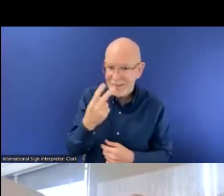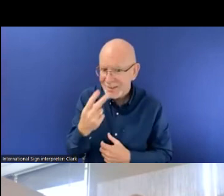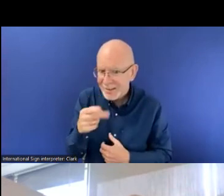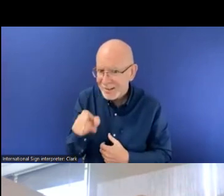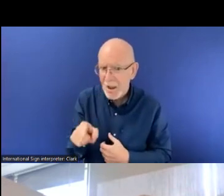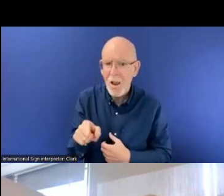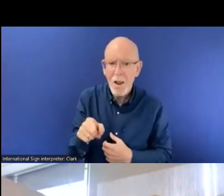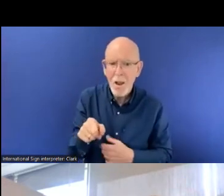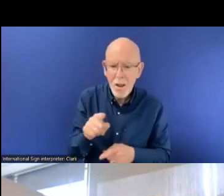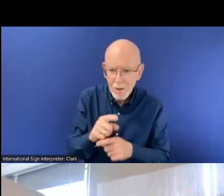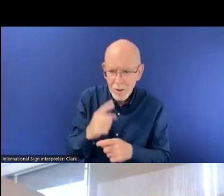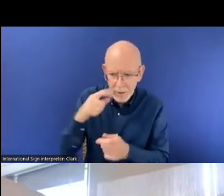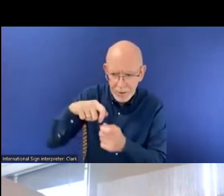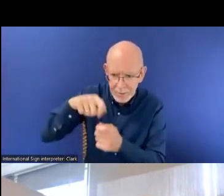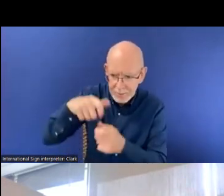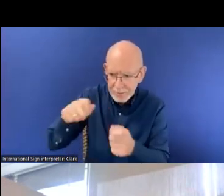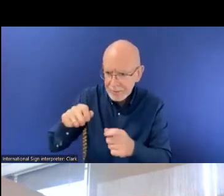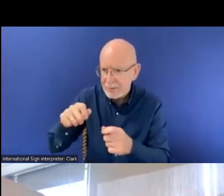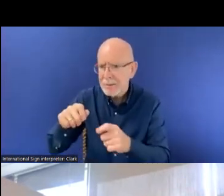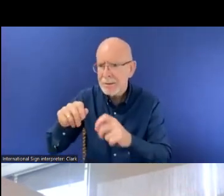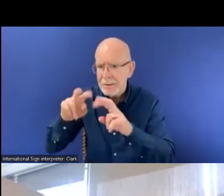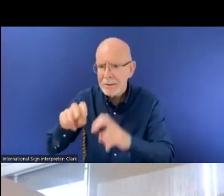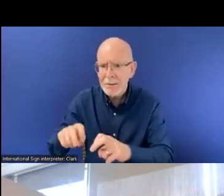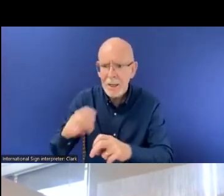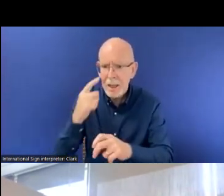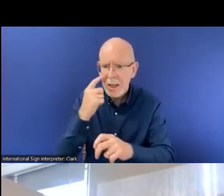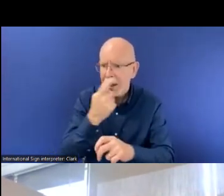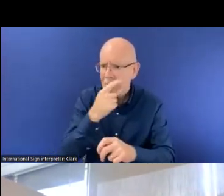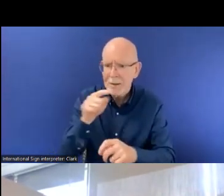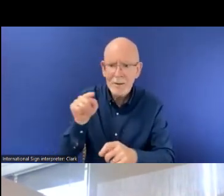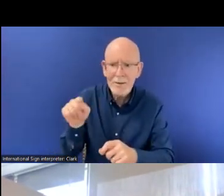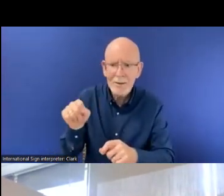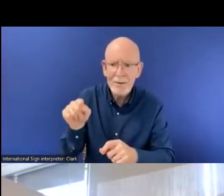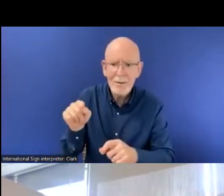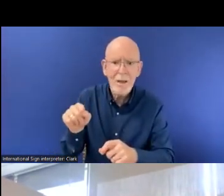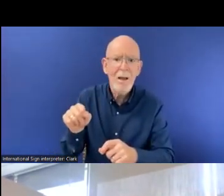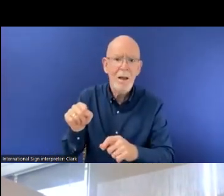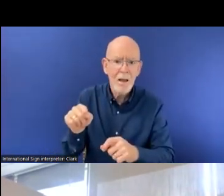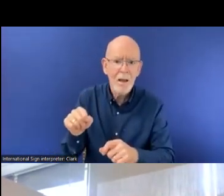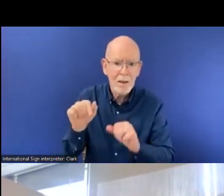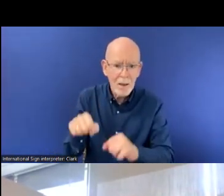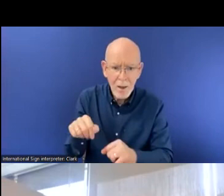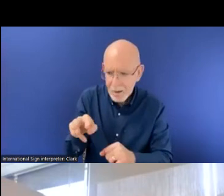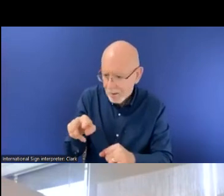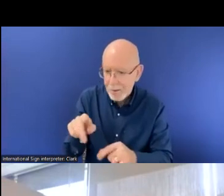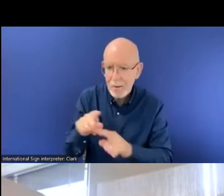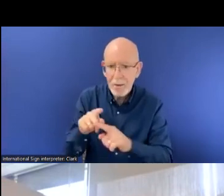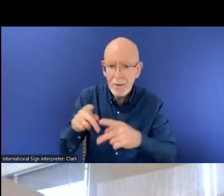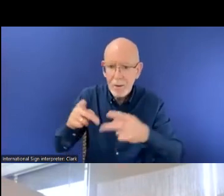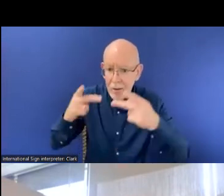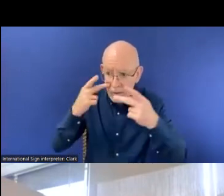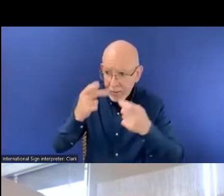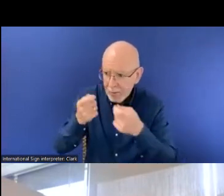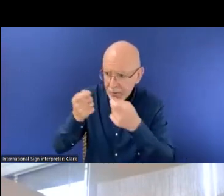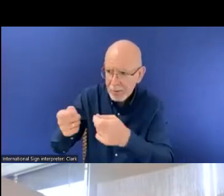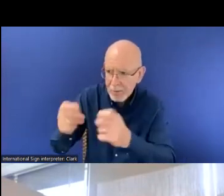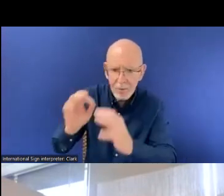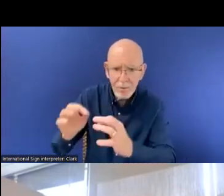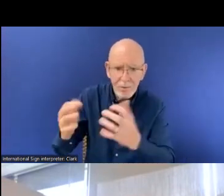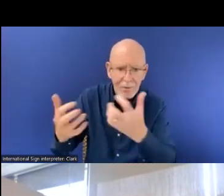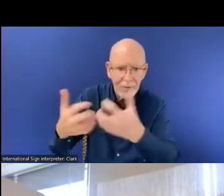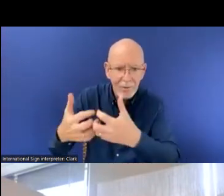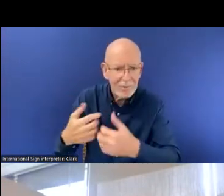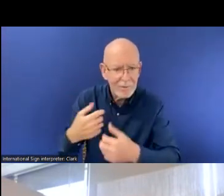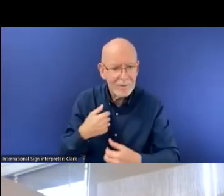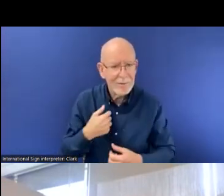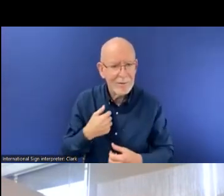feel we can harness quickly by leveraging the coordination